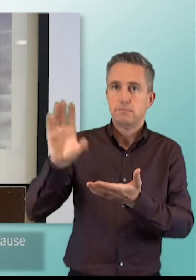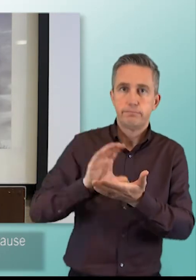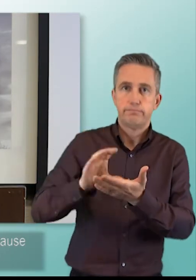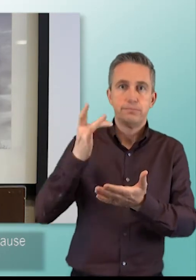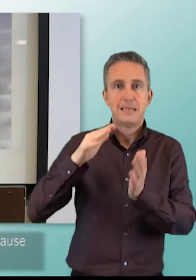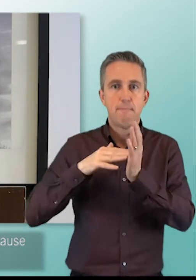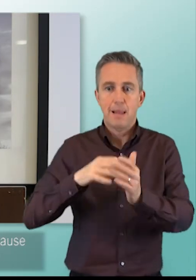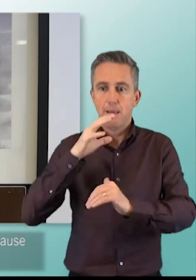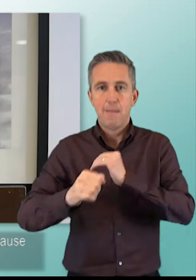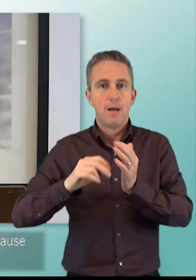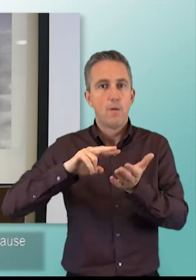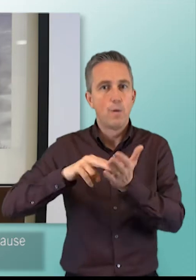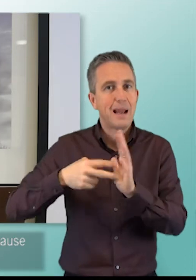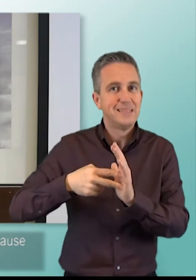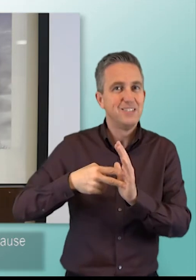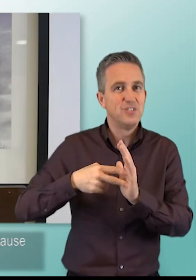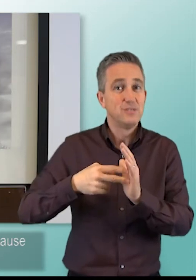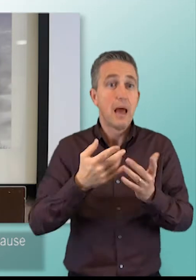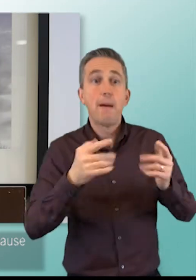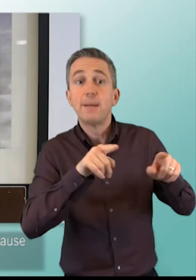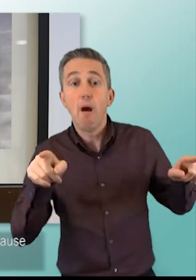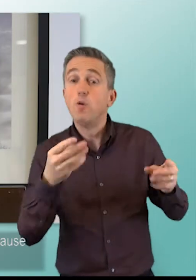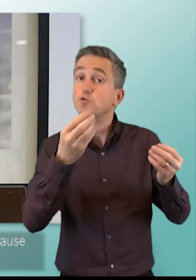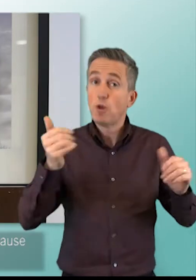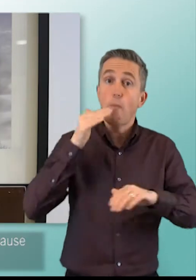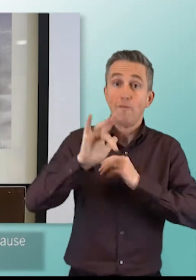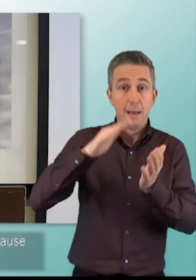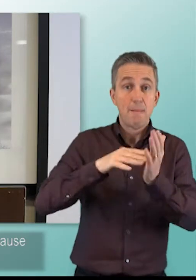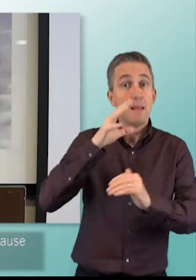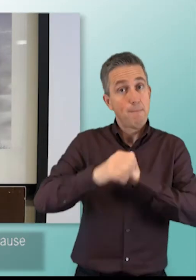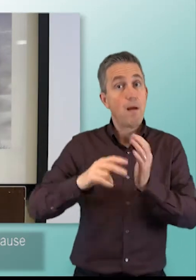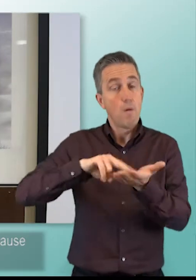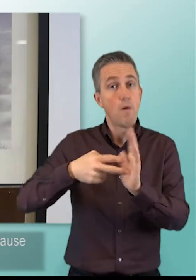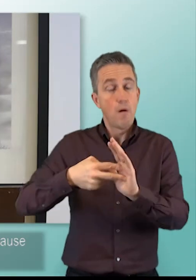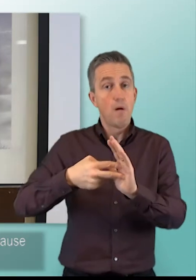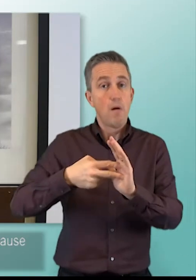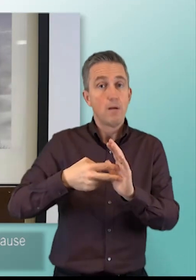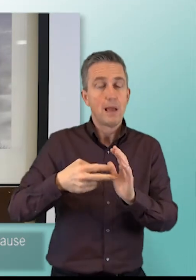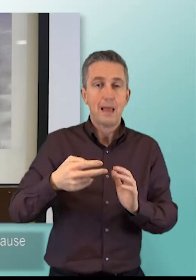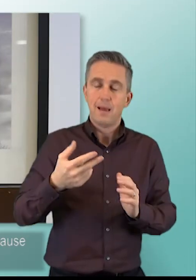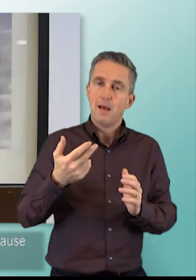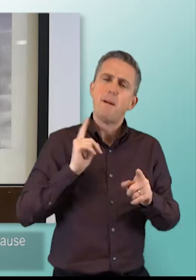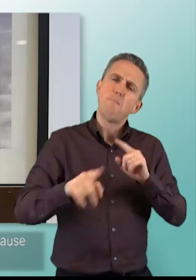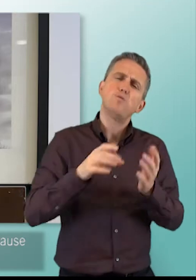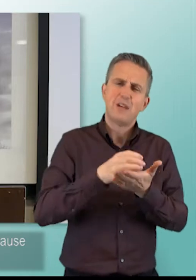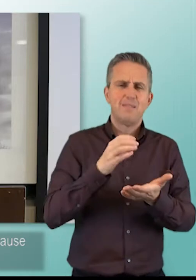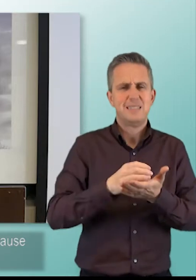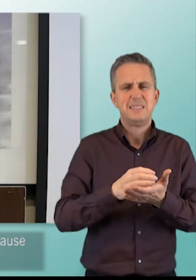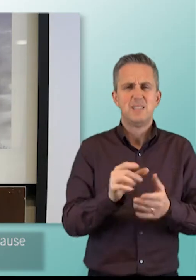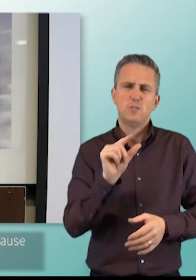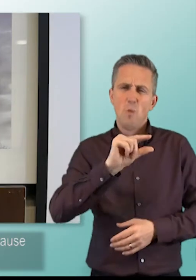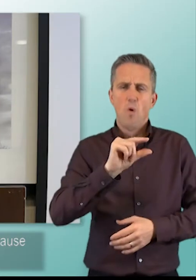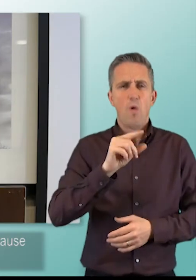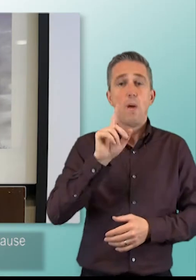organisation, how many £10 million organisations do we have in the room? Oh, good, we do have some. That's very nice. Not very many, because most of